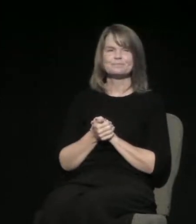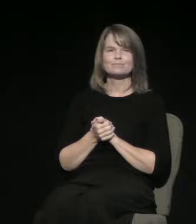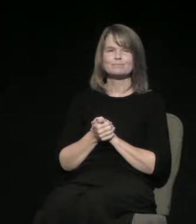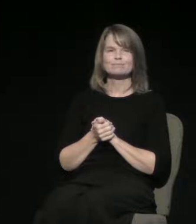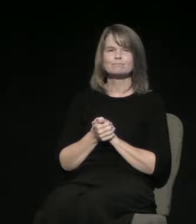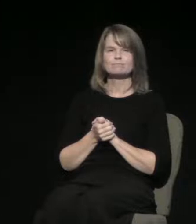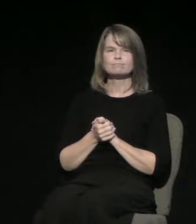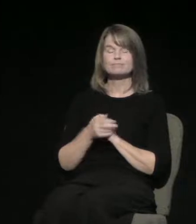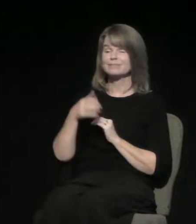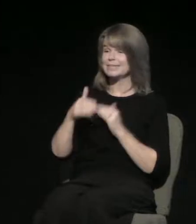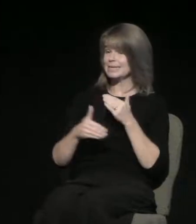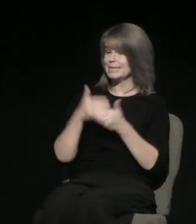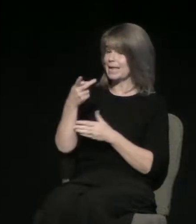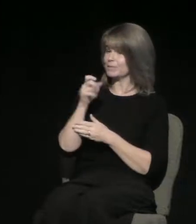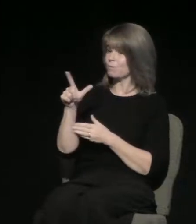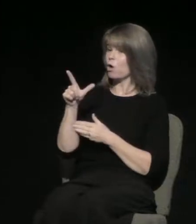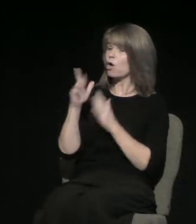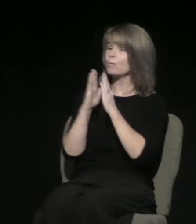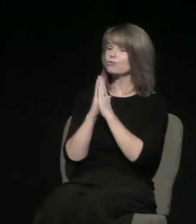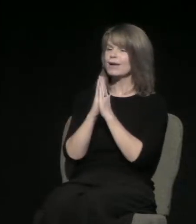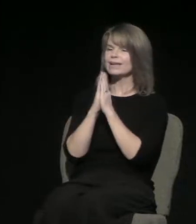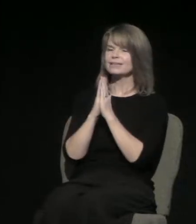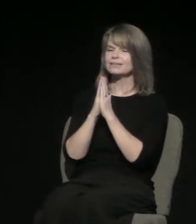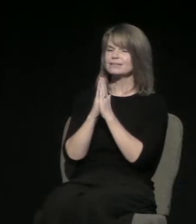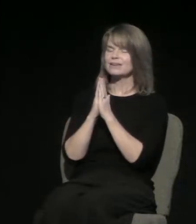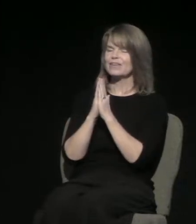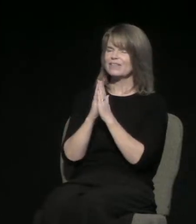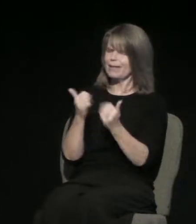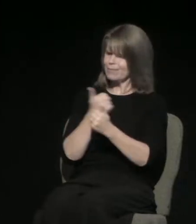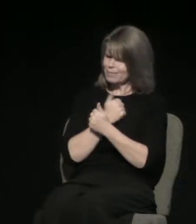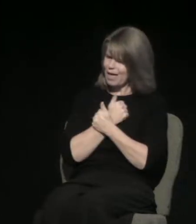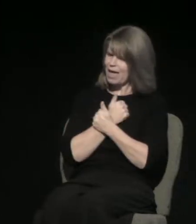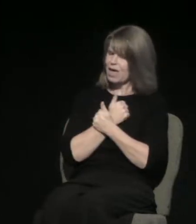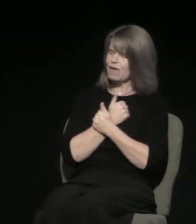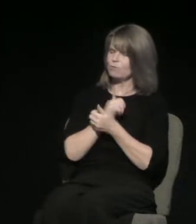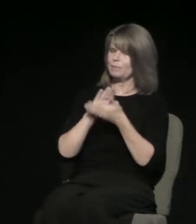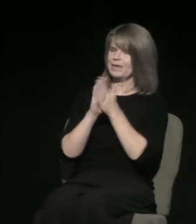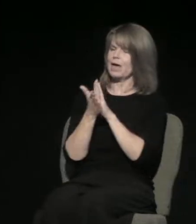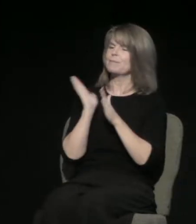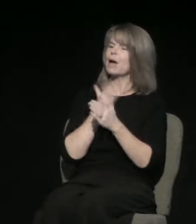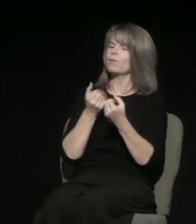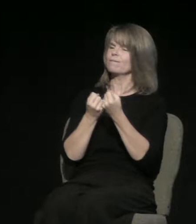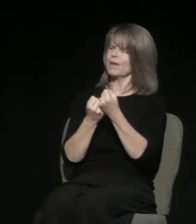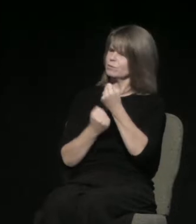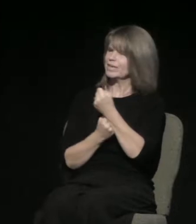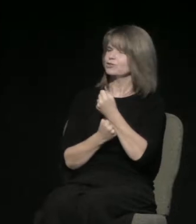Well Next Paul Prays That Love Will Be Our Foundation Look At This